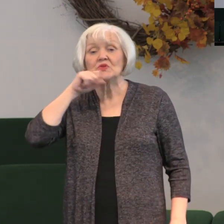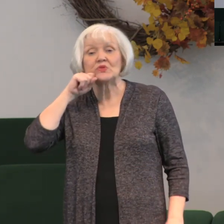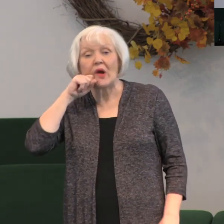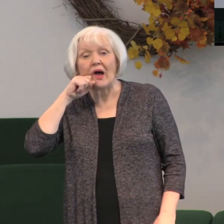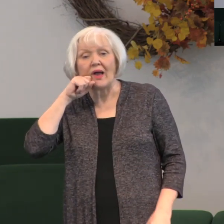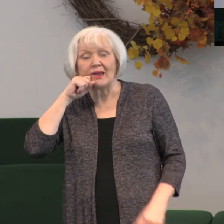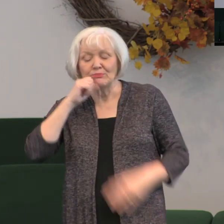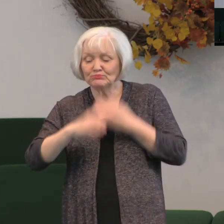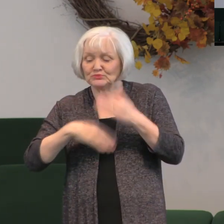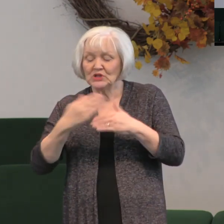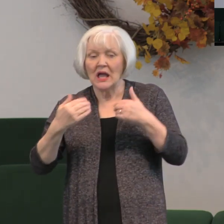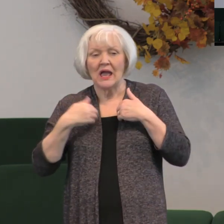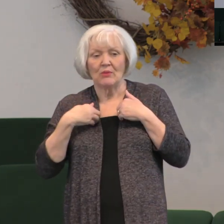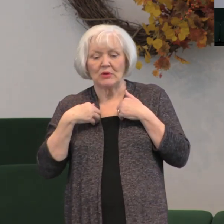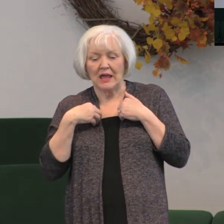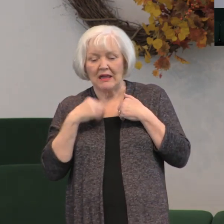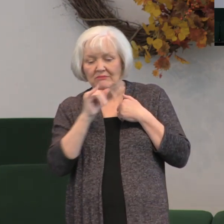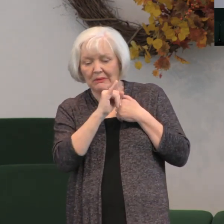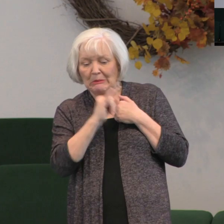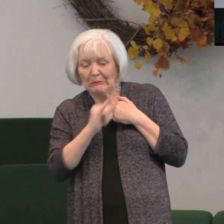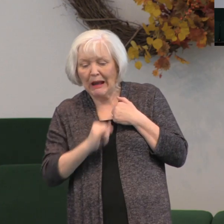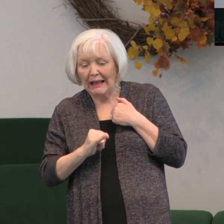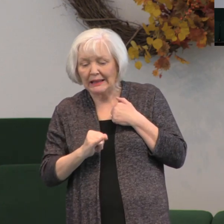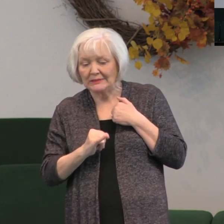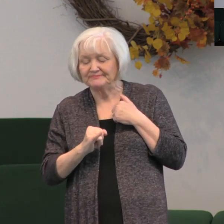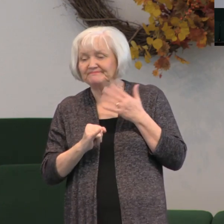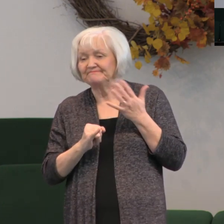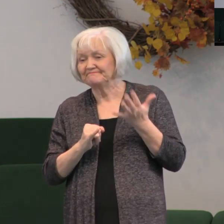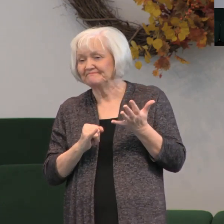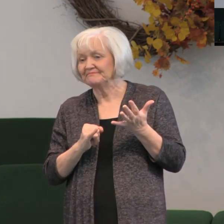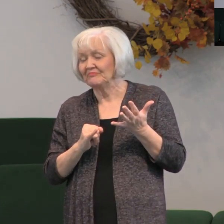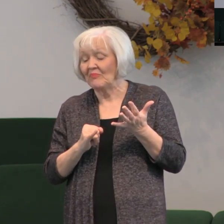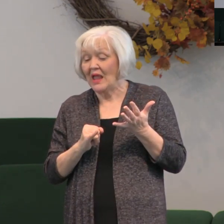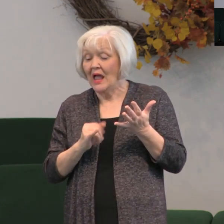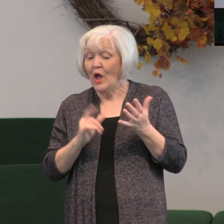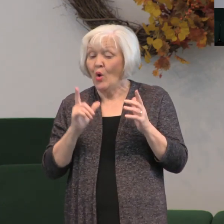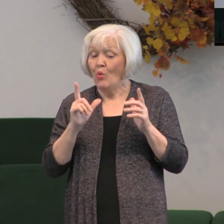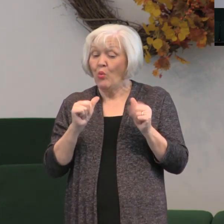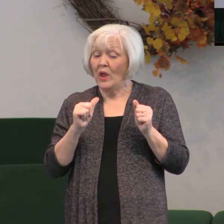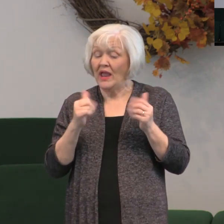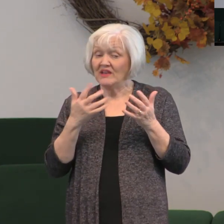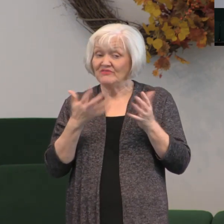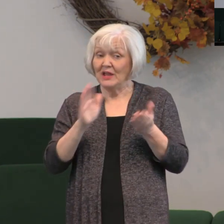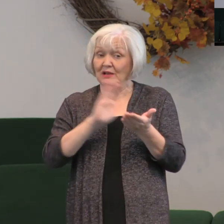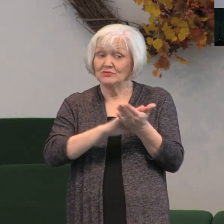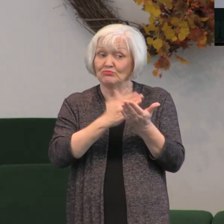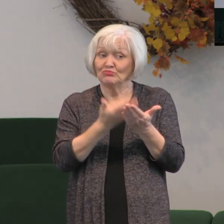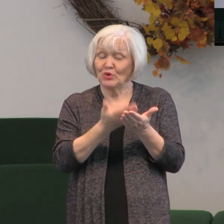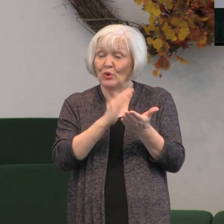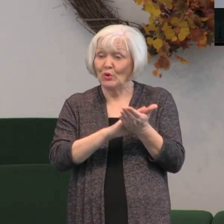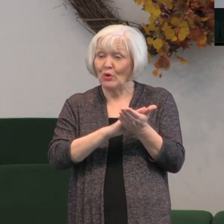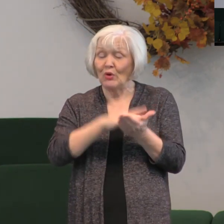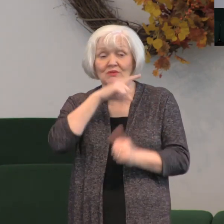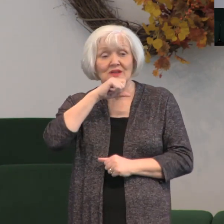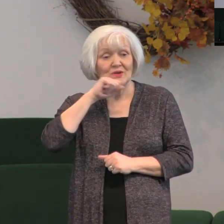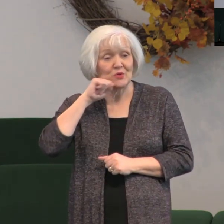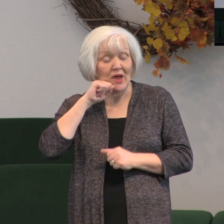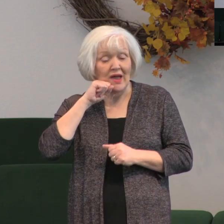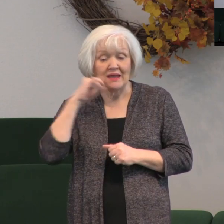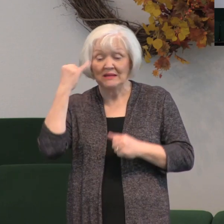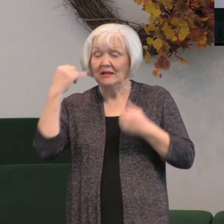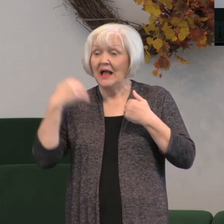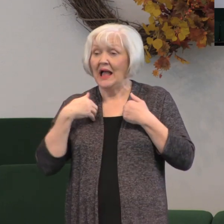a crack in the pot now once it's baked in the oven and it's dried and there's a crack